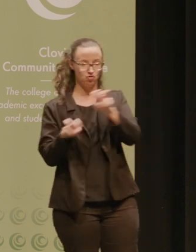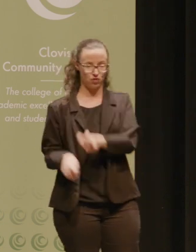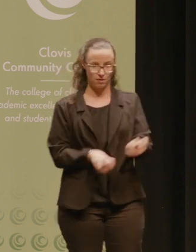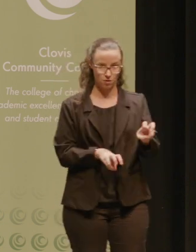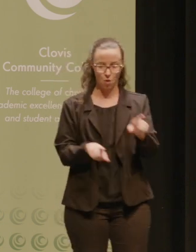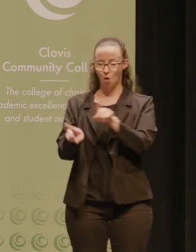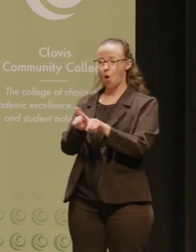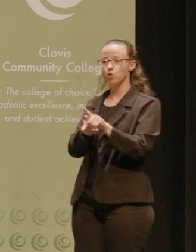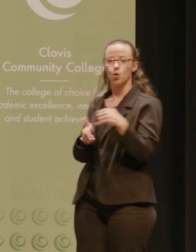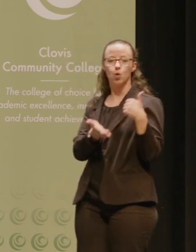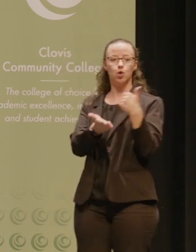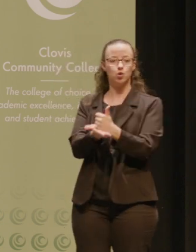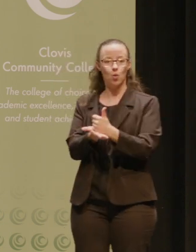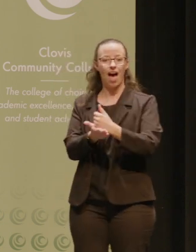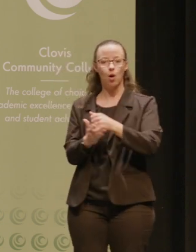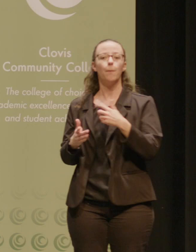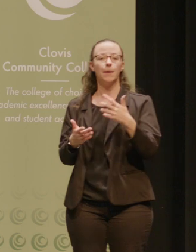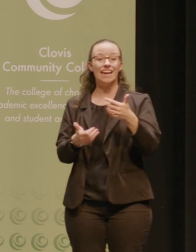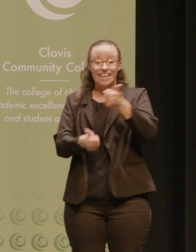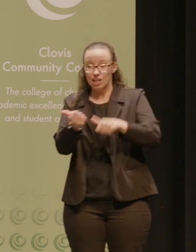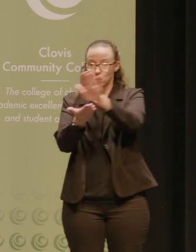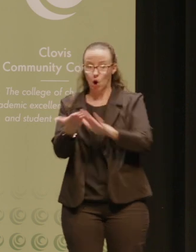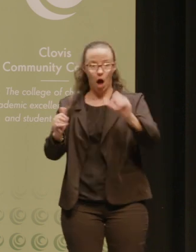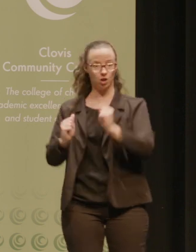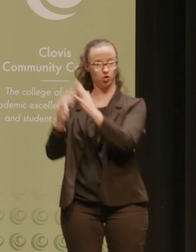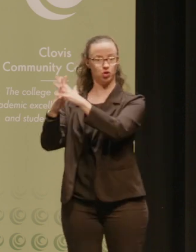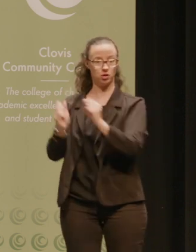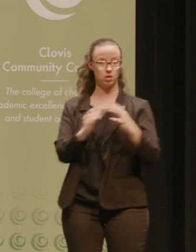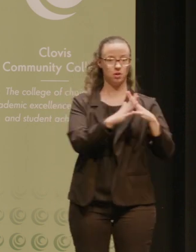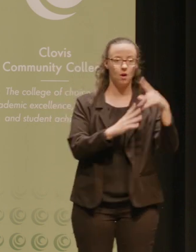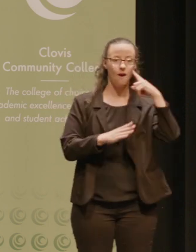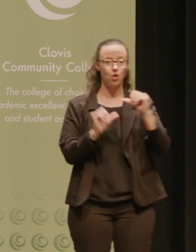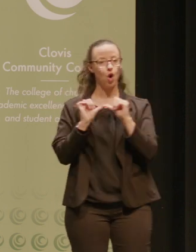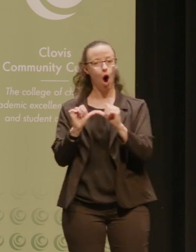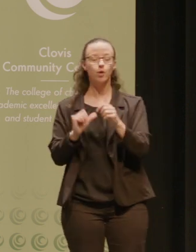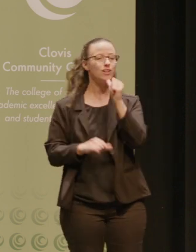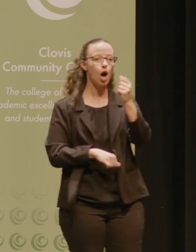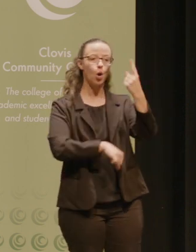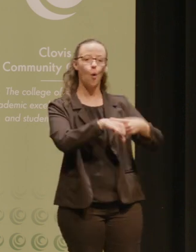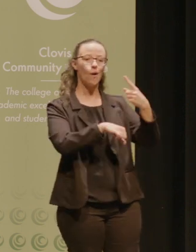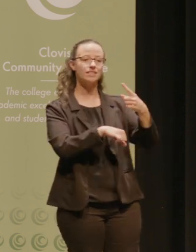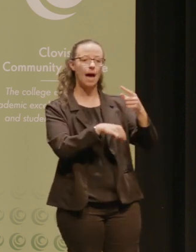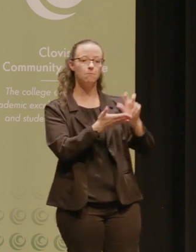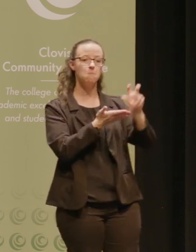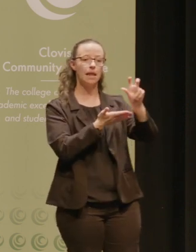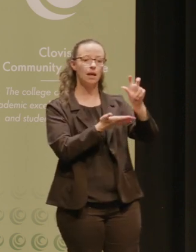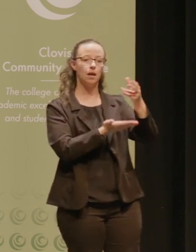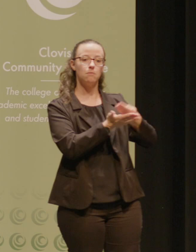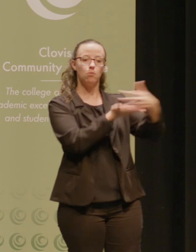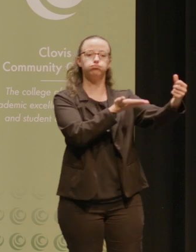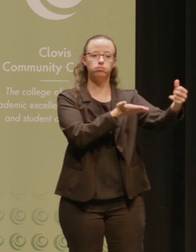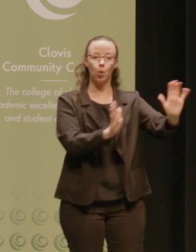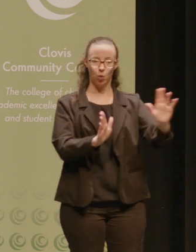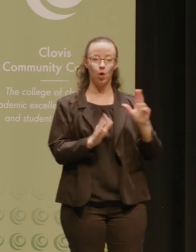also to help operationalize this at our individual colleges to make it where it's an ongoing thing. It's not just, oh no, the grant's gone, we're done. It's something